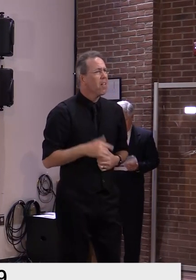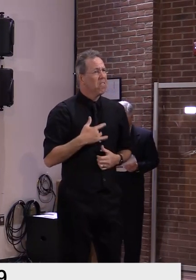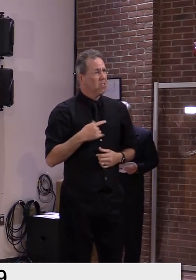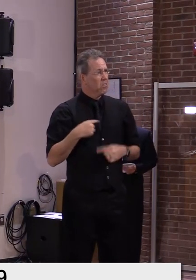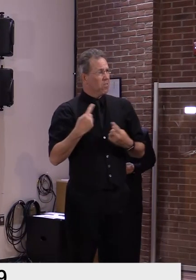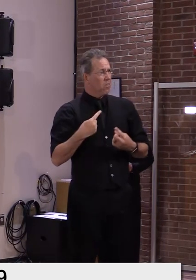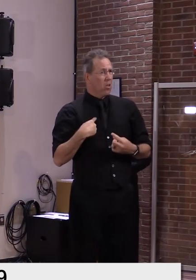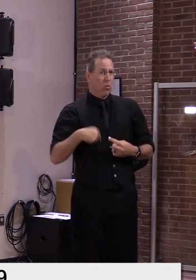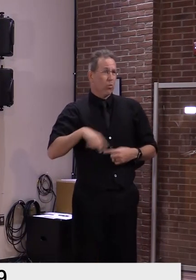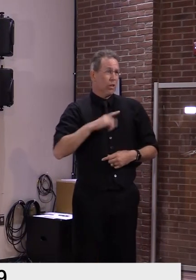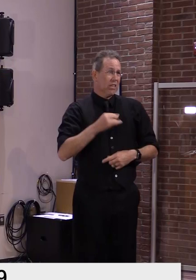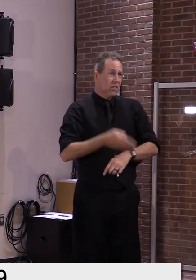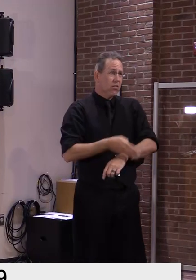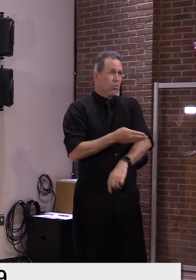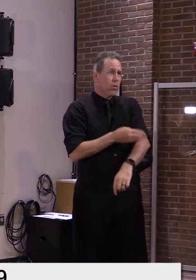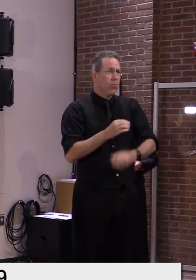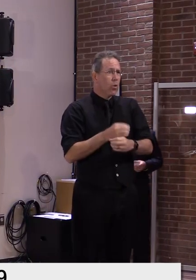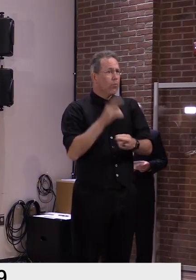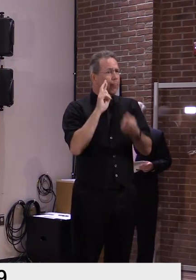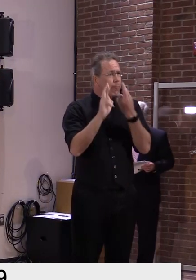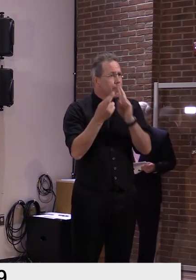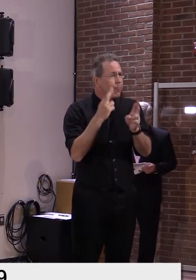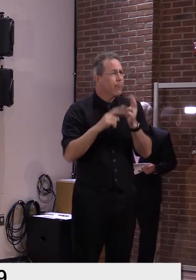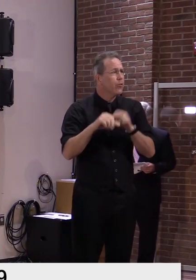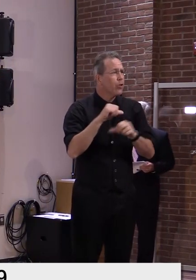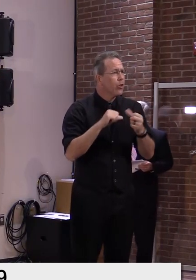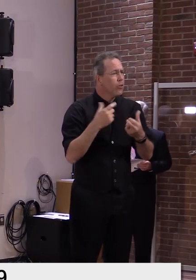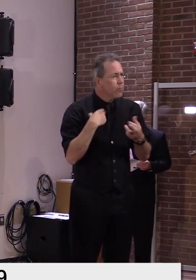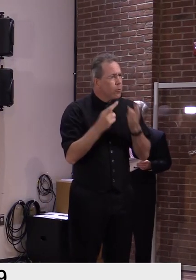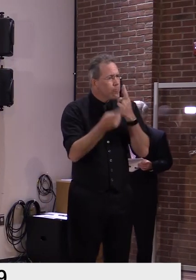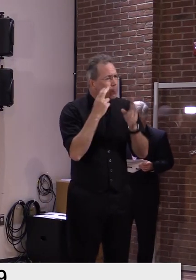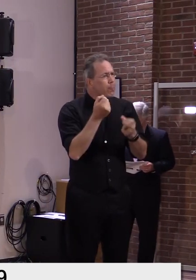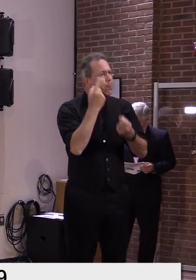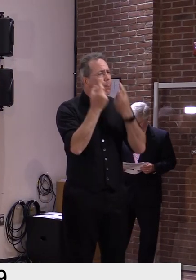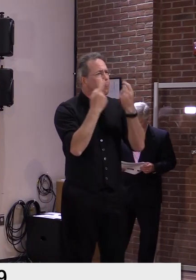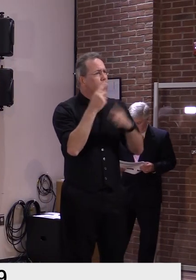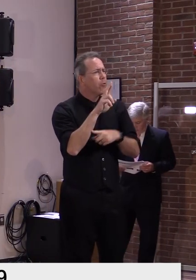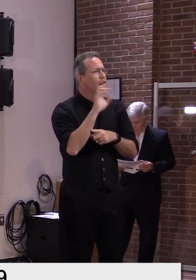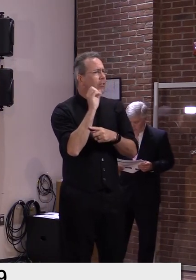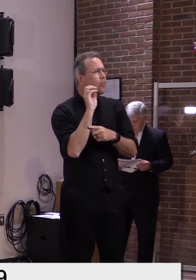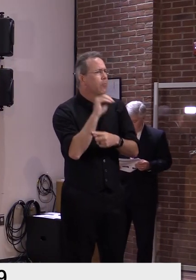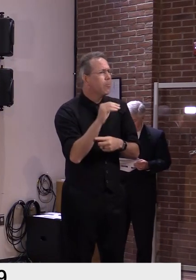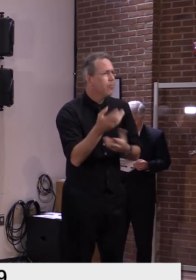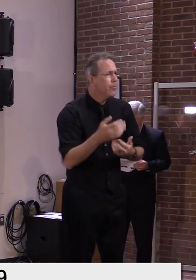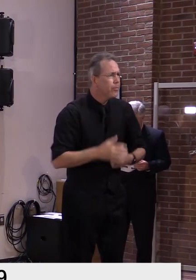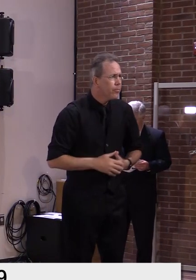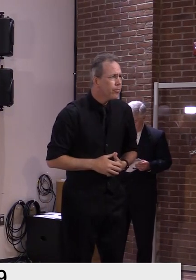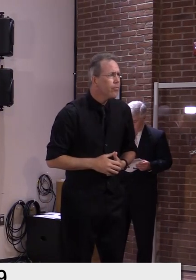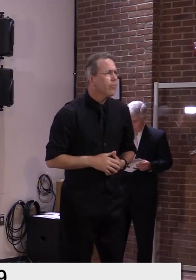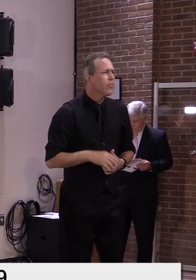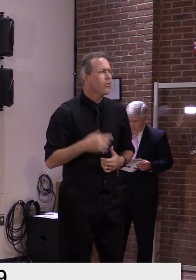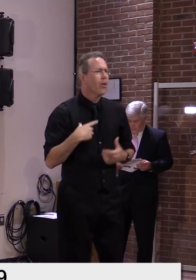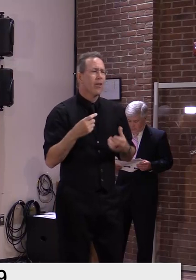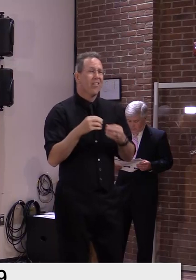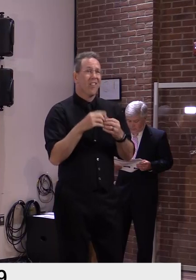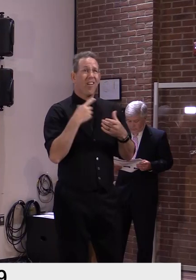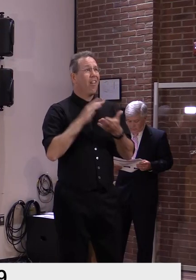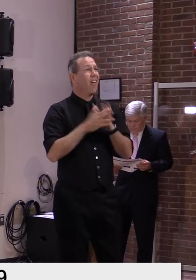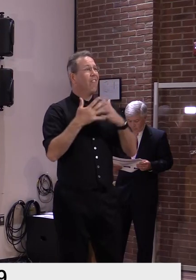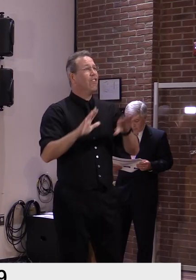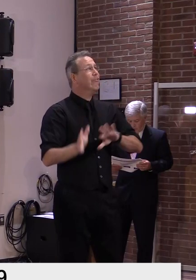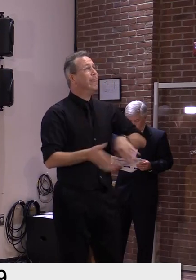Somerset, but we have a lot of strides left to go before we can say that we've moved the